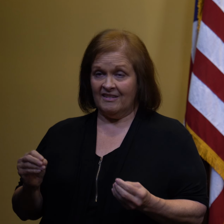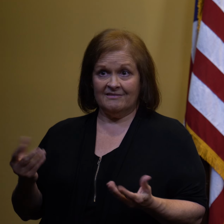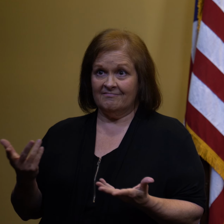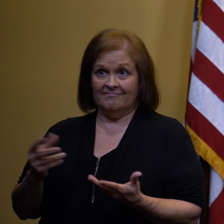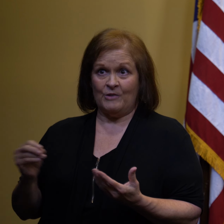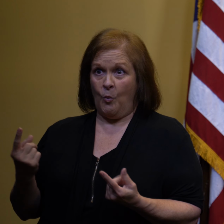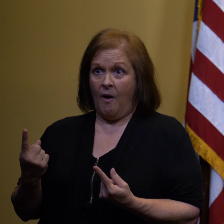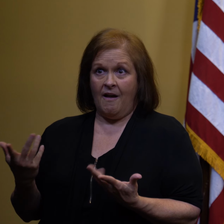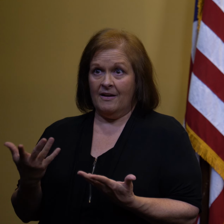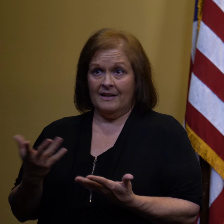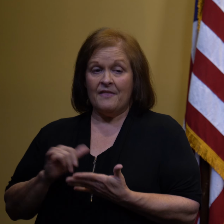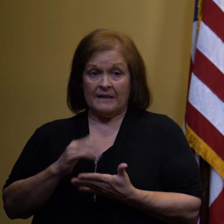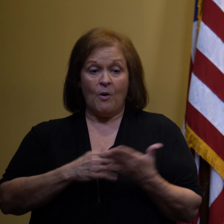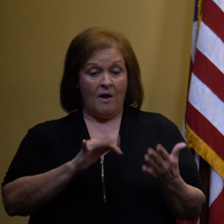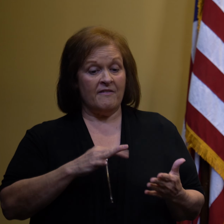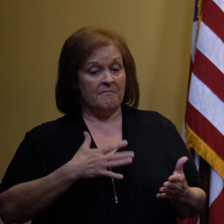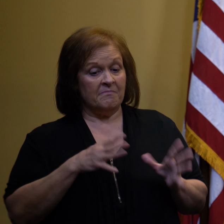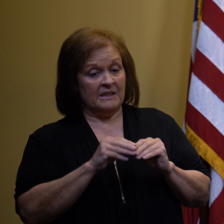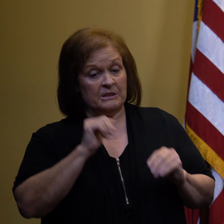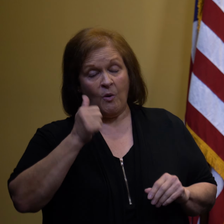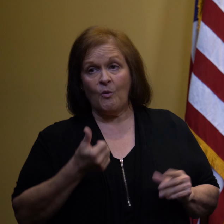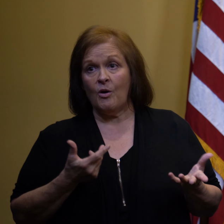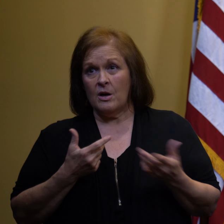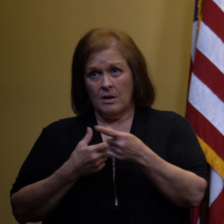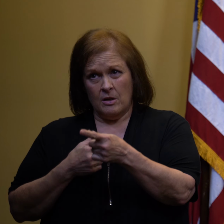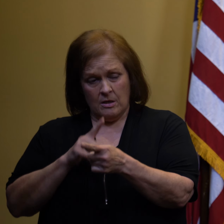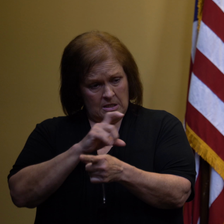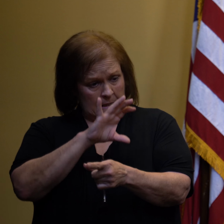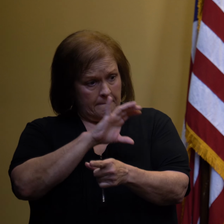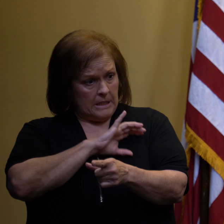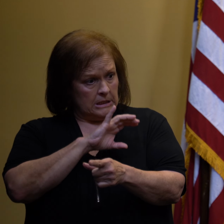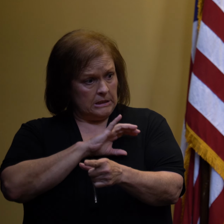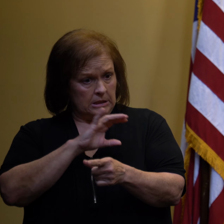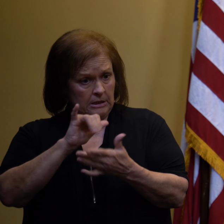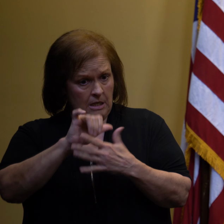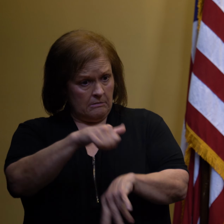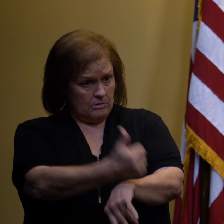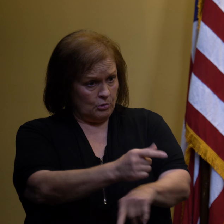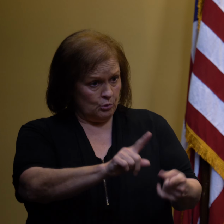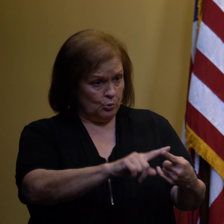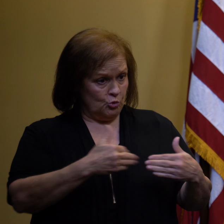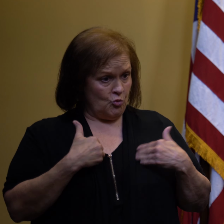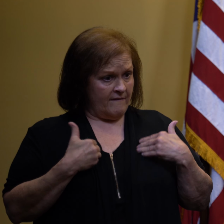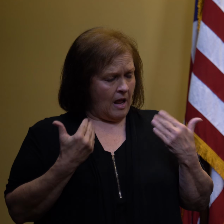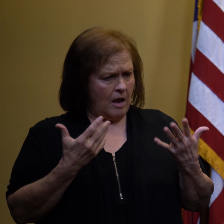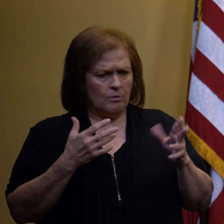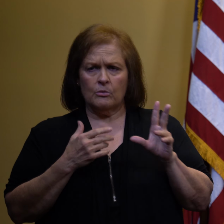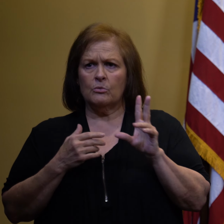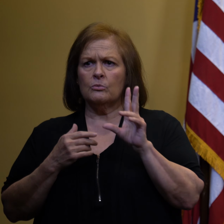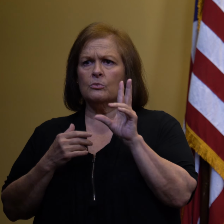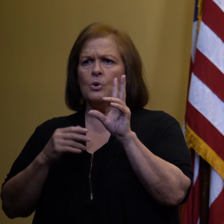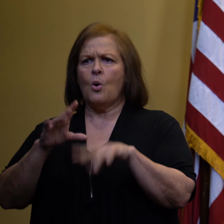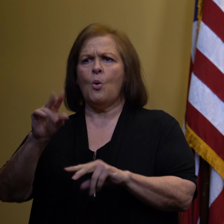so that will be a part of our conversations on tomorrow. Is it a police officer No. assigned to juvenile, or is it? The police,